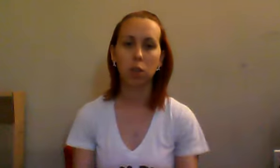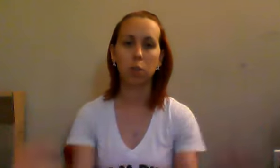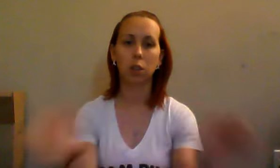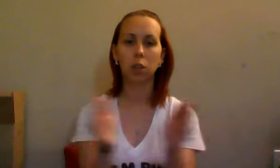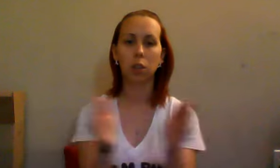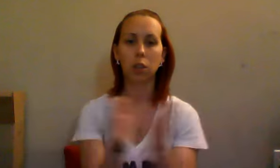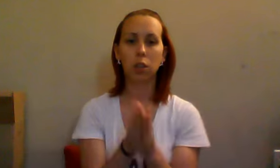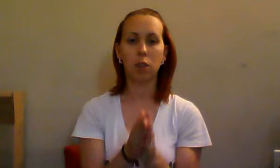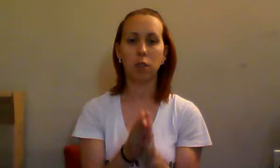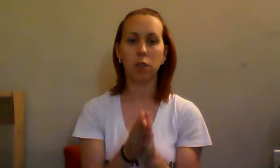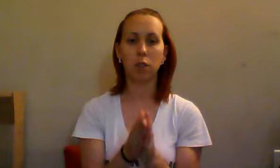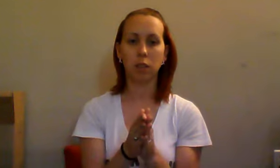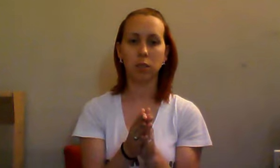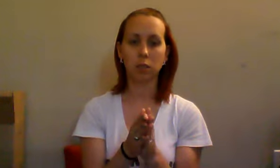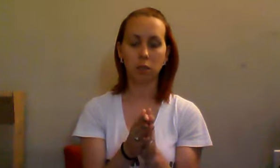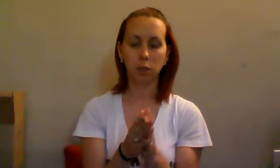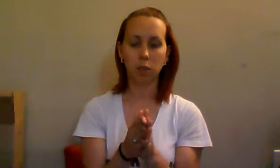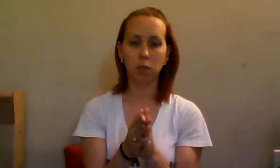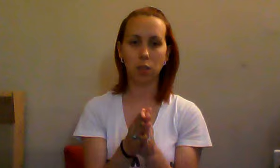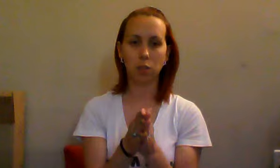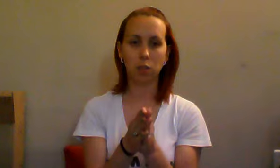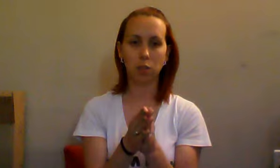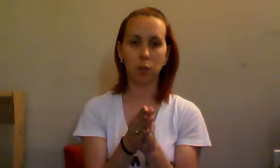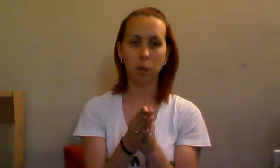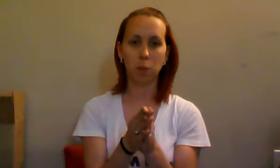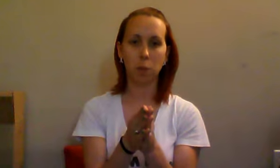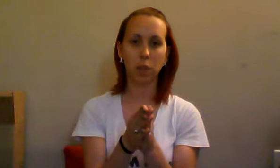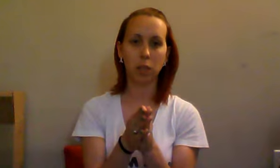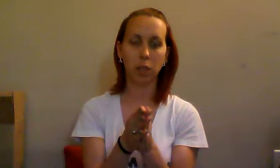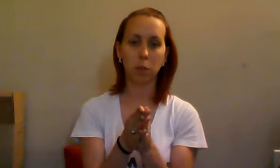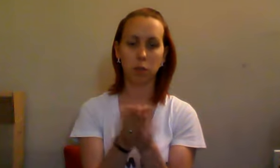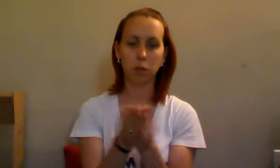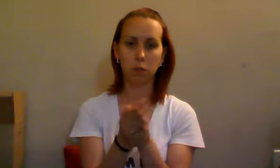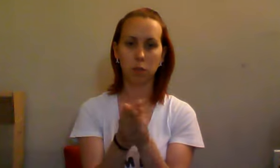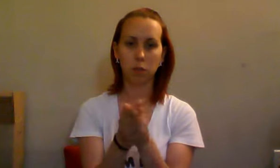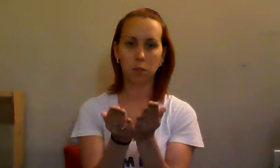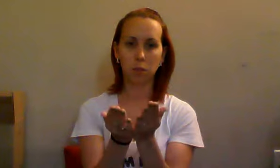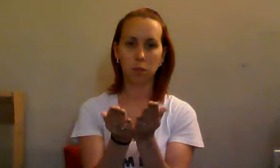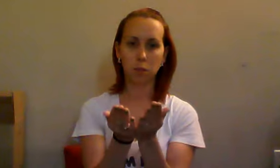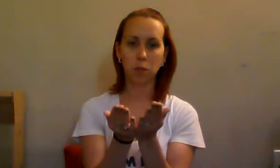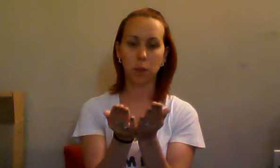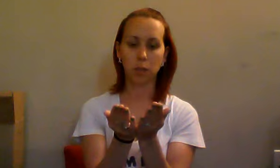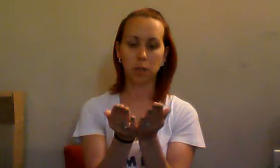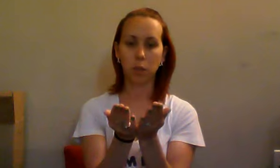book. You have your hands in front of you and you just flap them open like a book. Twice. Book.